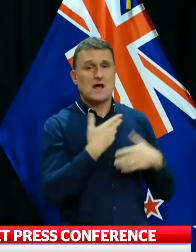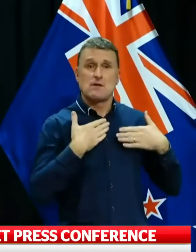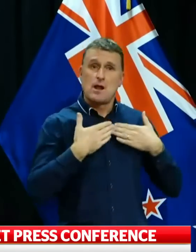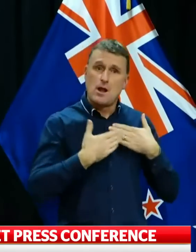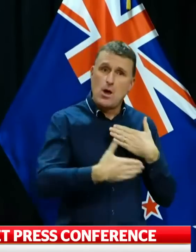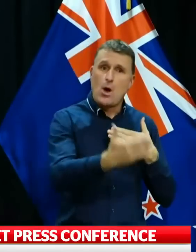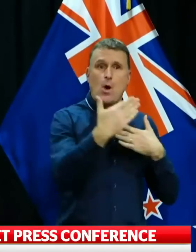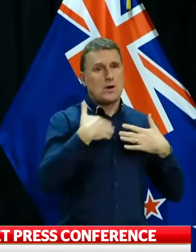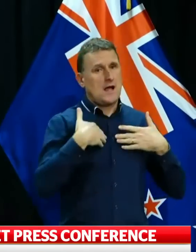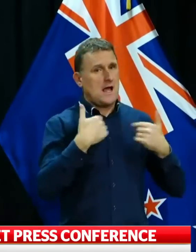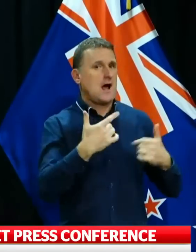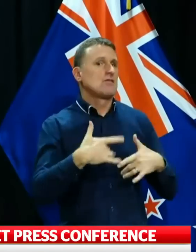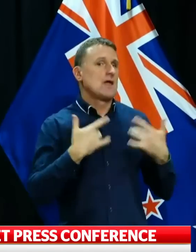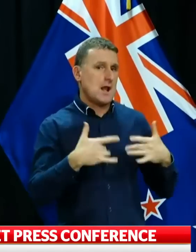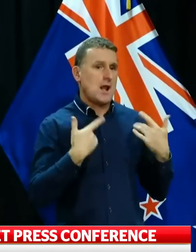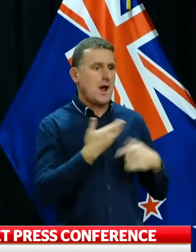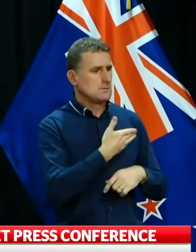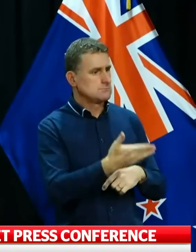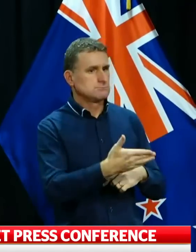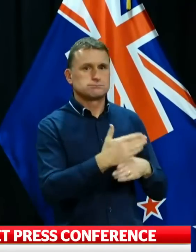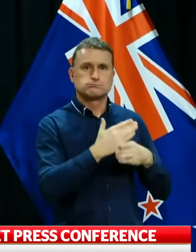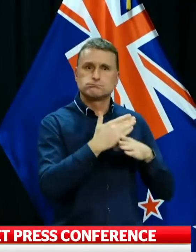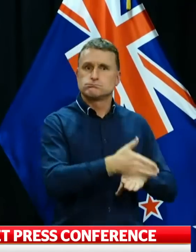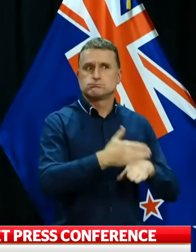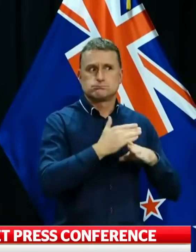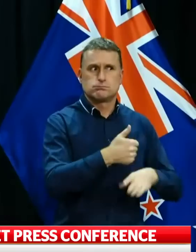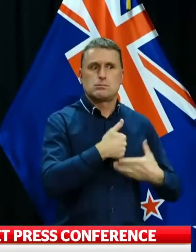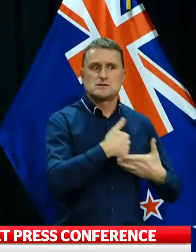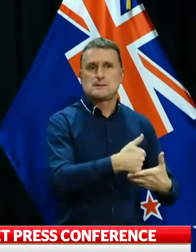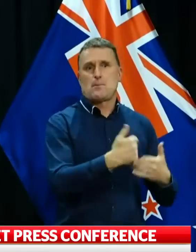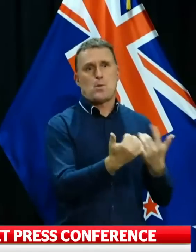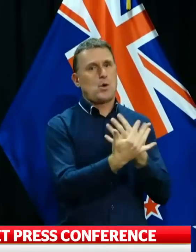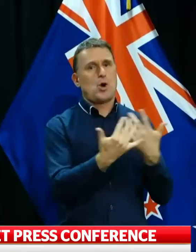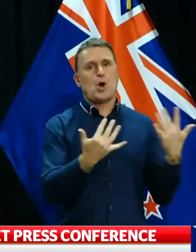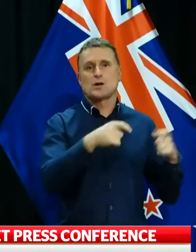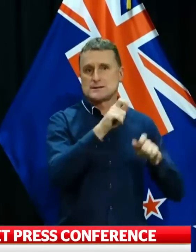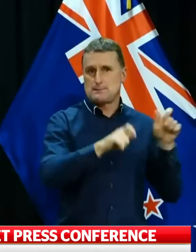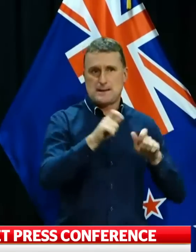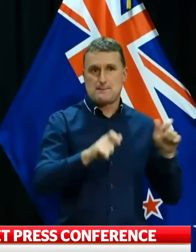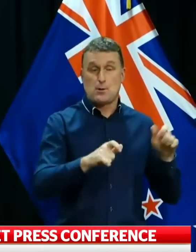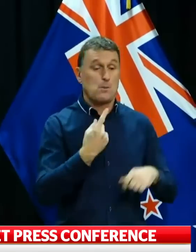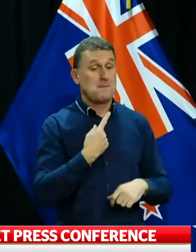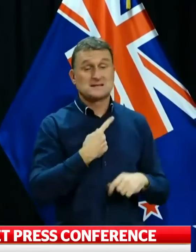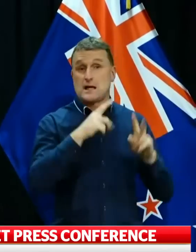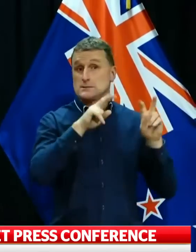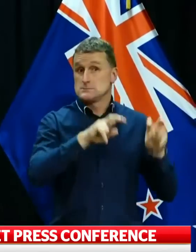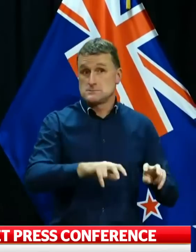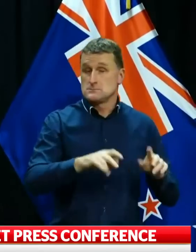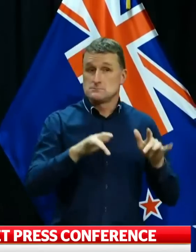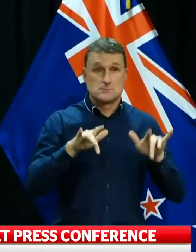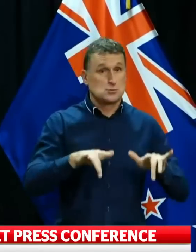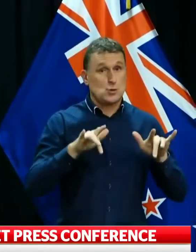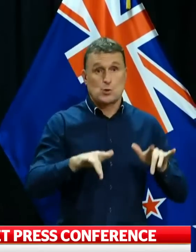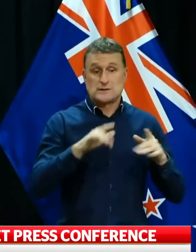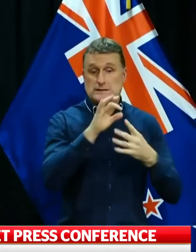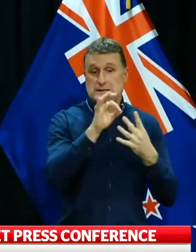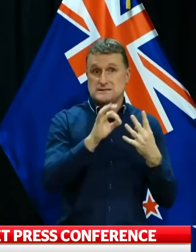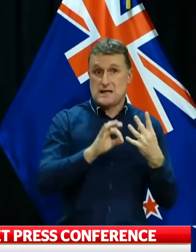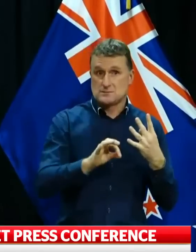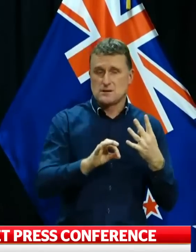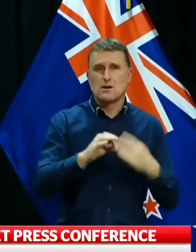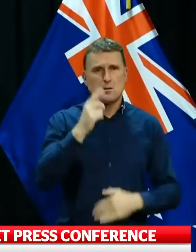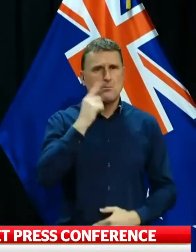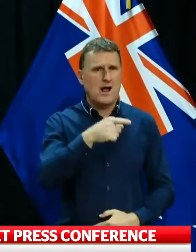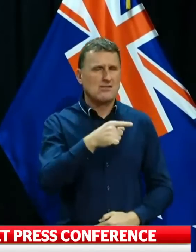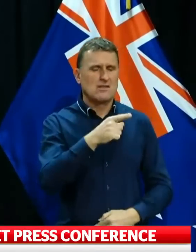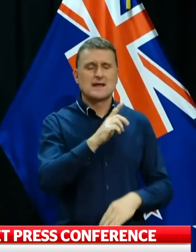life, given how much she has done for everyone. So it's not something I've gone and looked at the detail of, but my belief is that that is